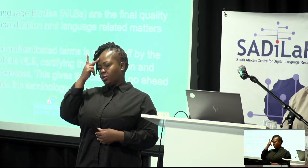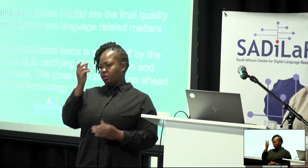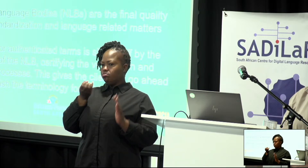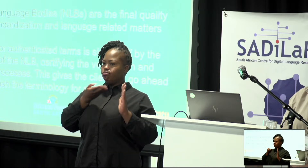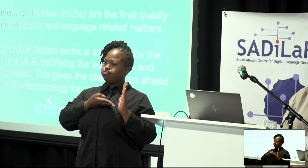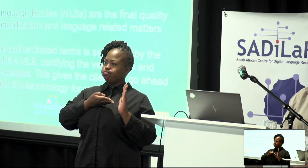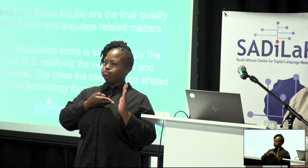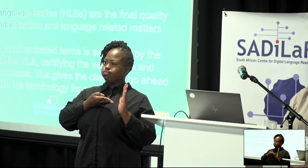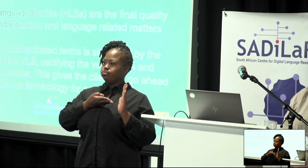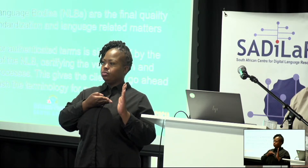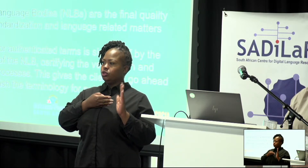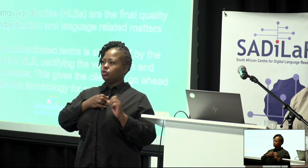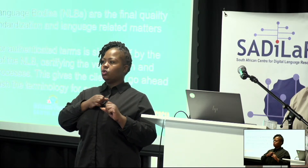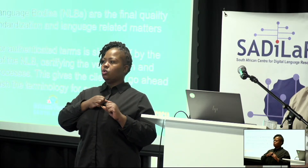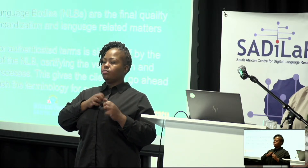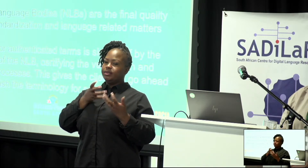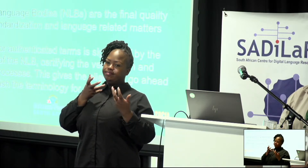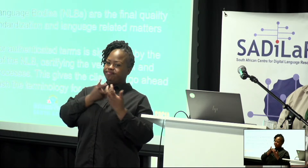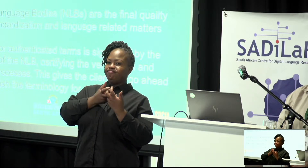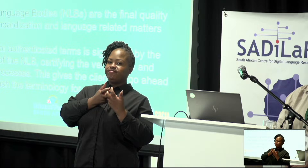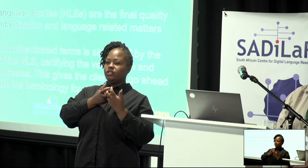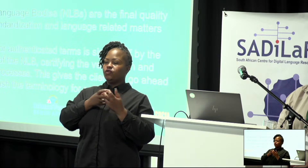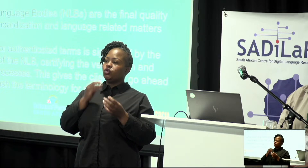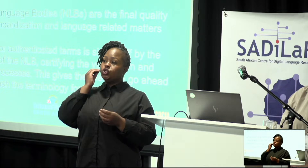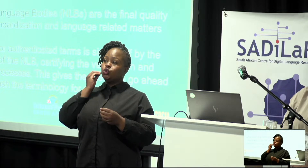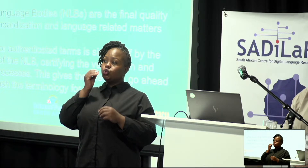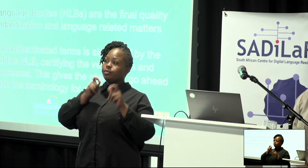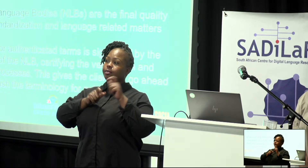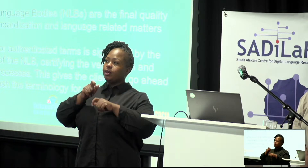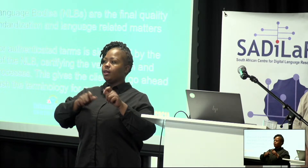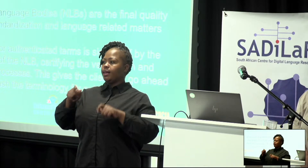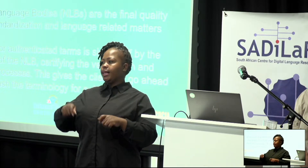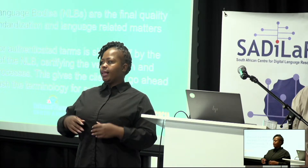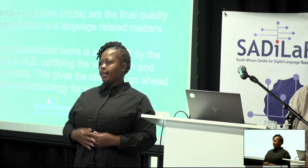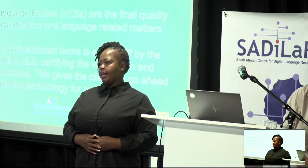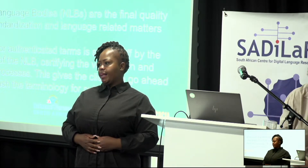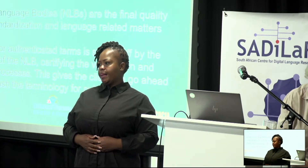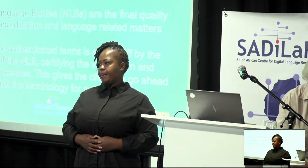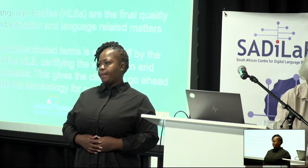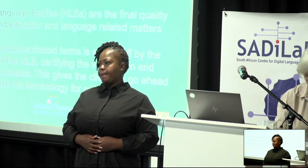it's indigenous to the Sotho people. So